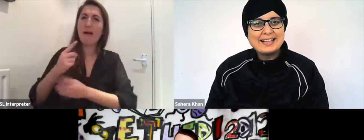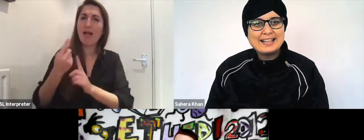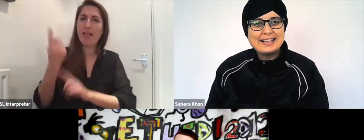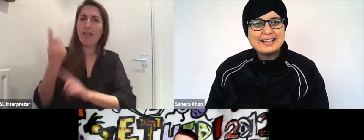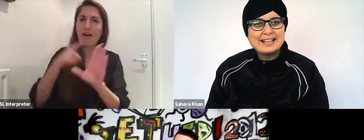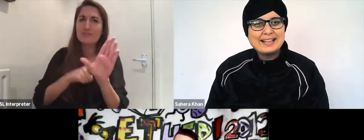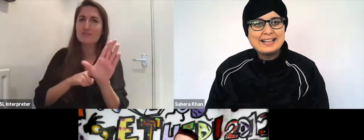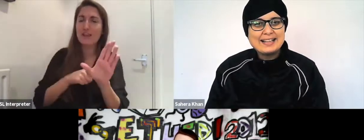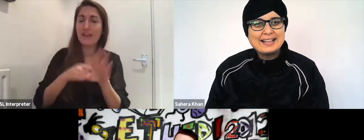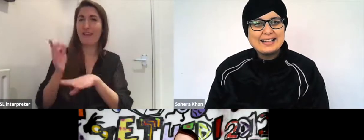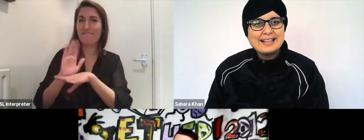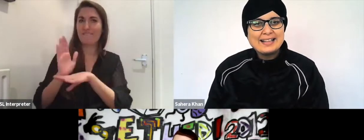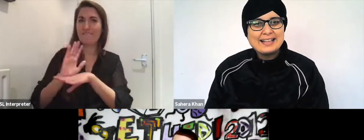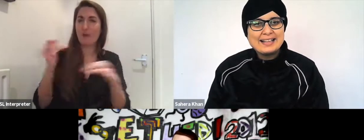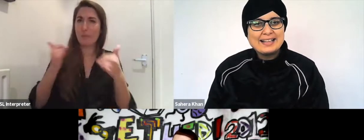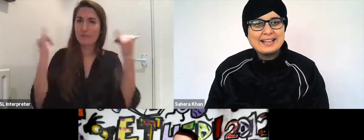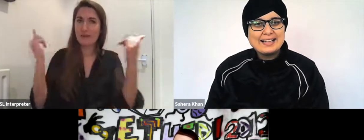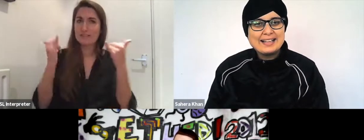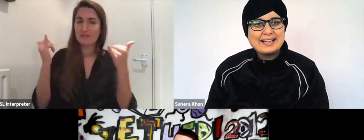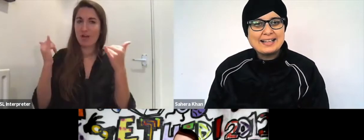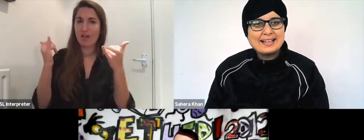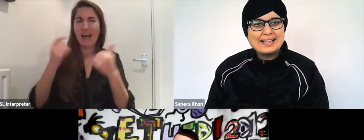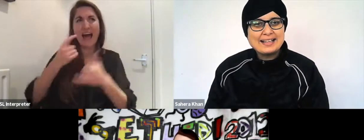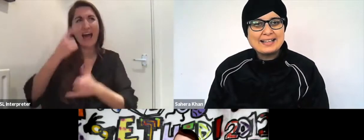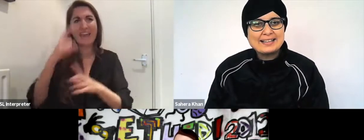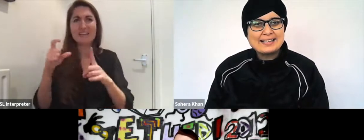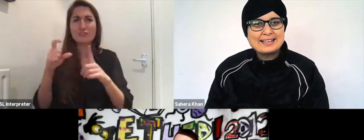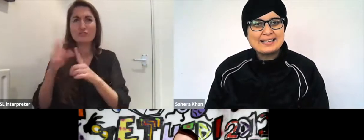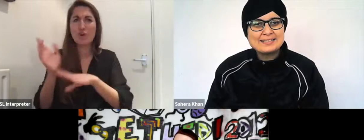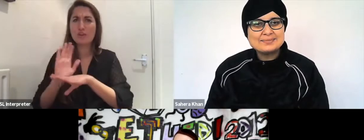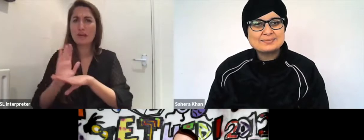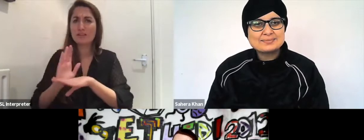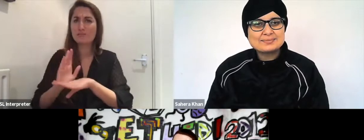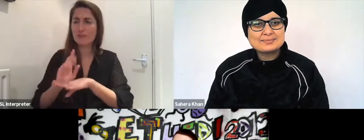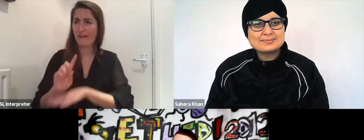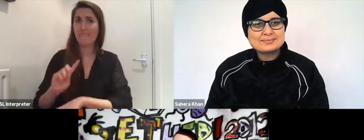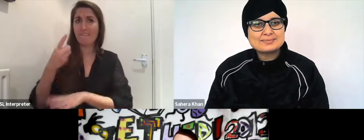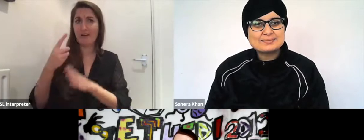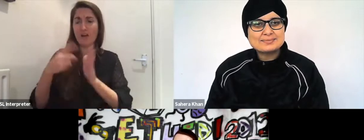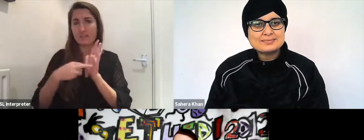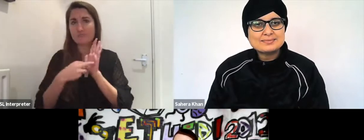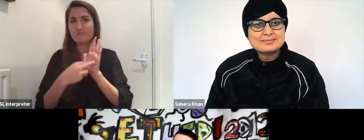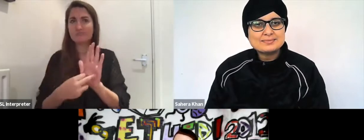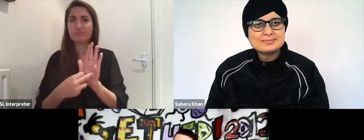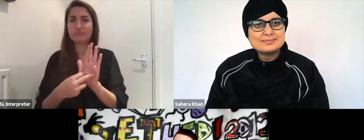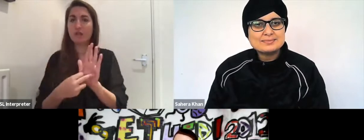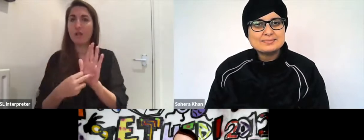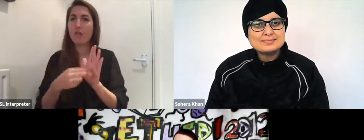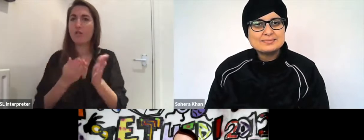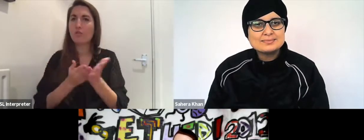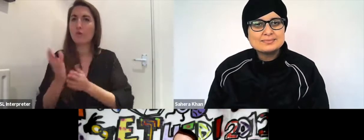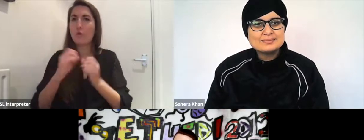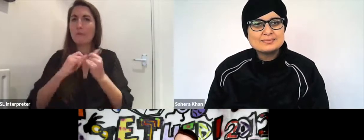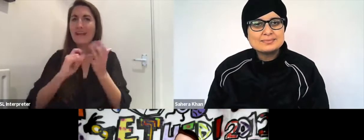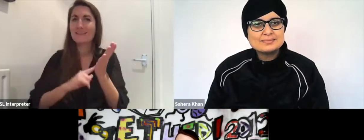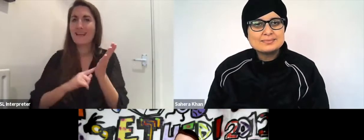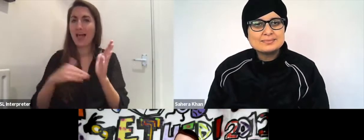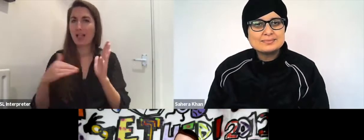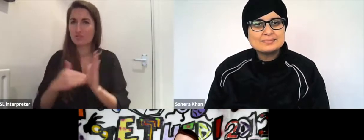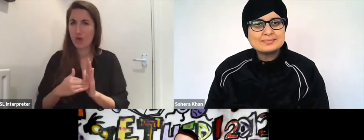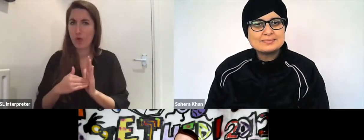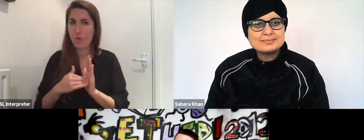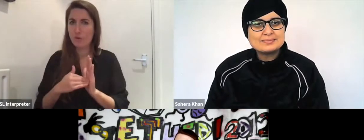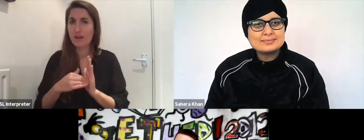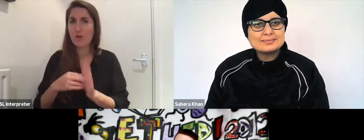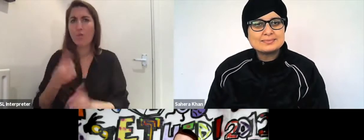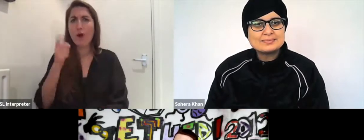there was a documentary that I think was first shown on BSL Zone about a woman who'd gone over to